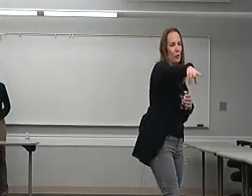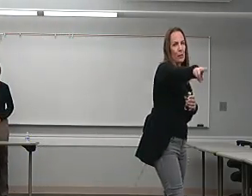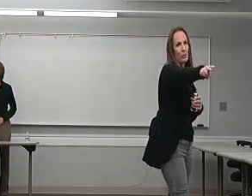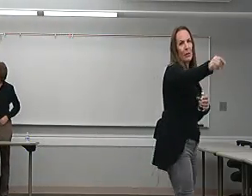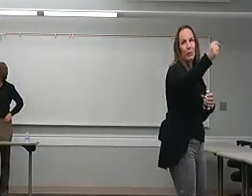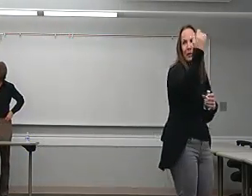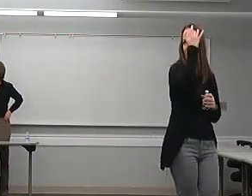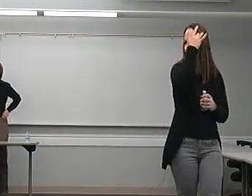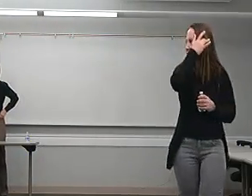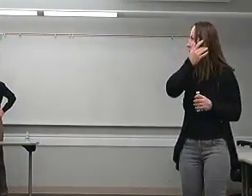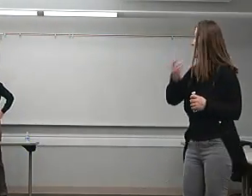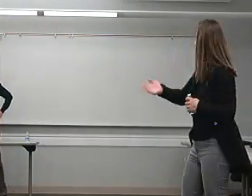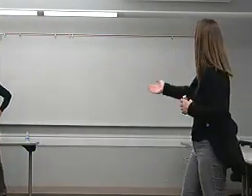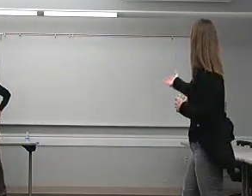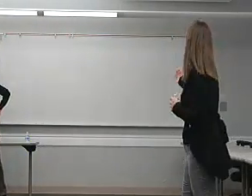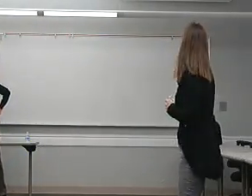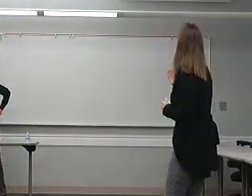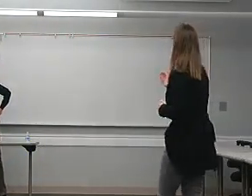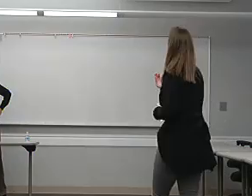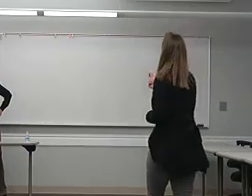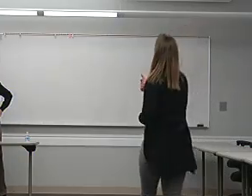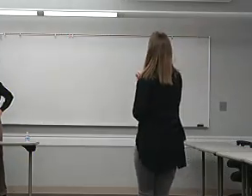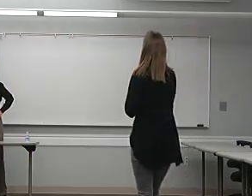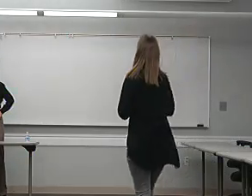here, and if you guys want to move this way,